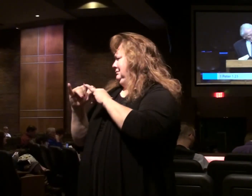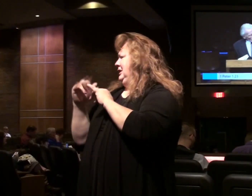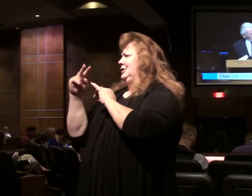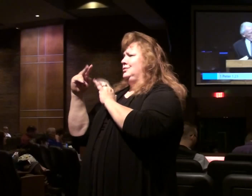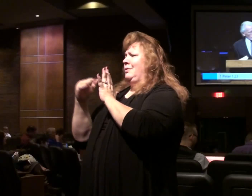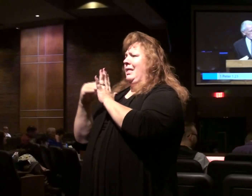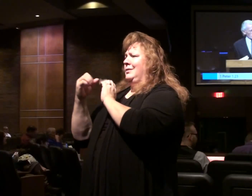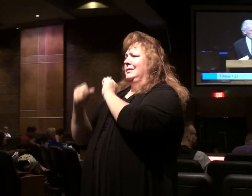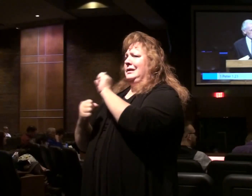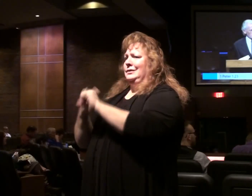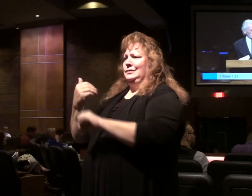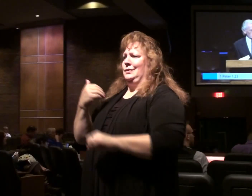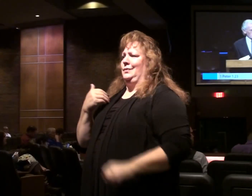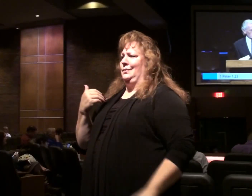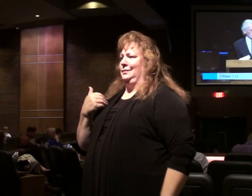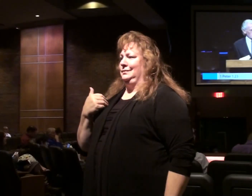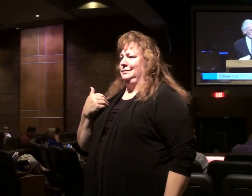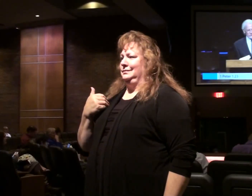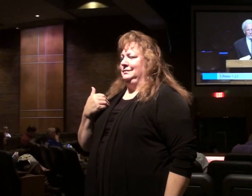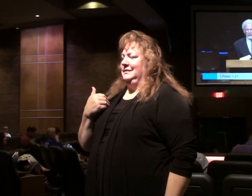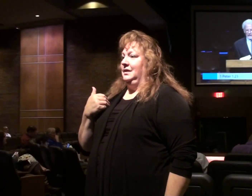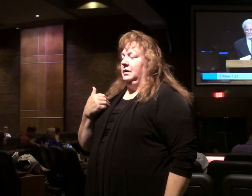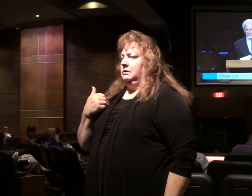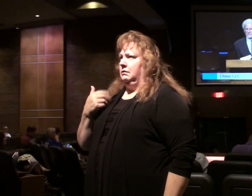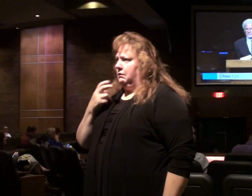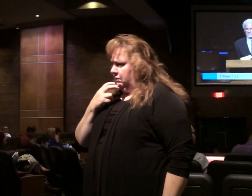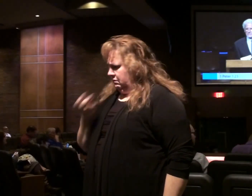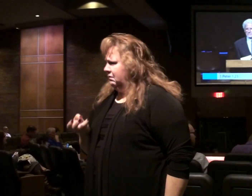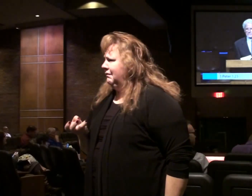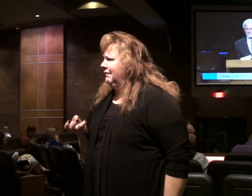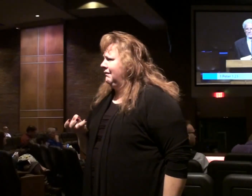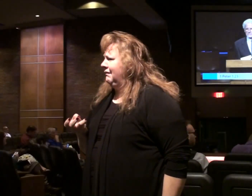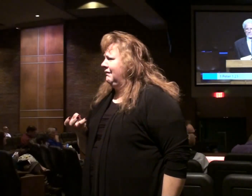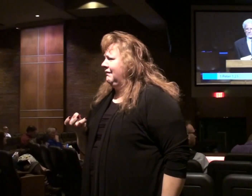2,000 years ago. That's amazing.